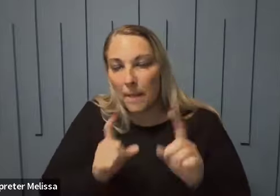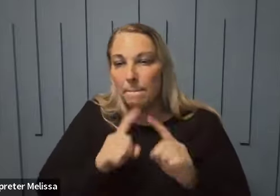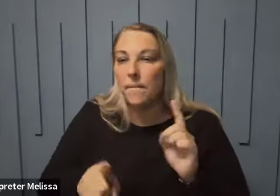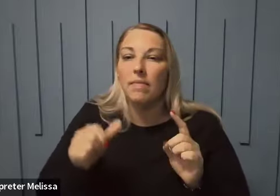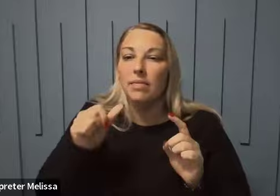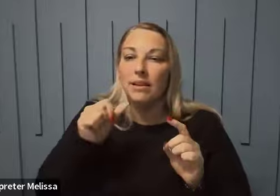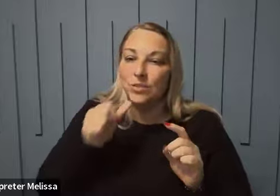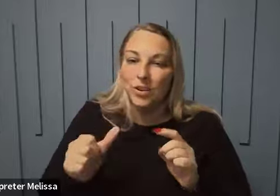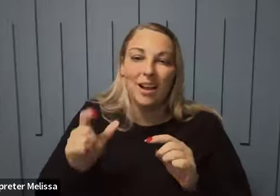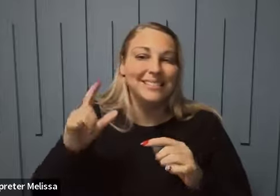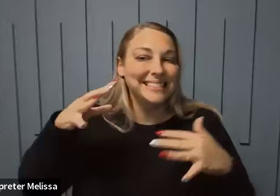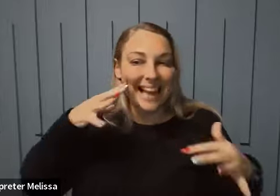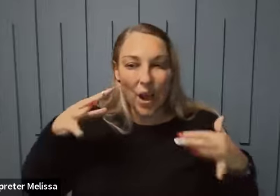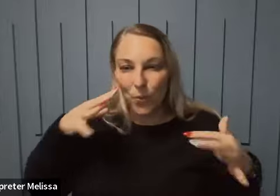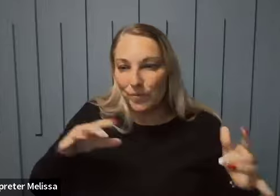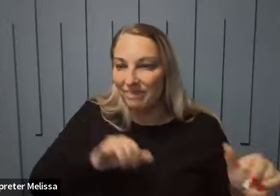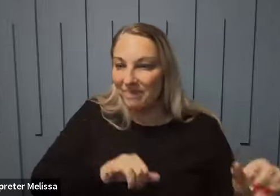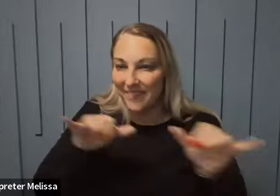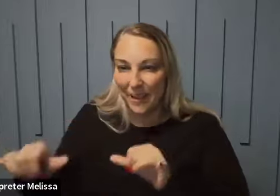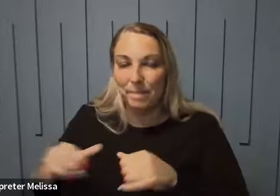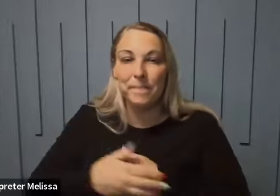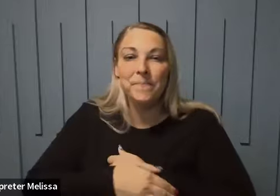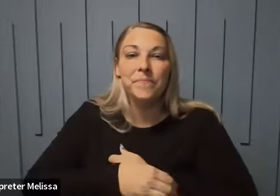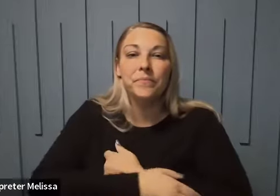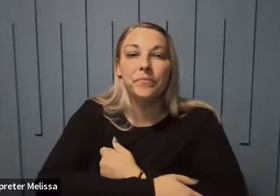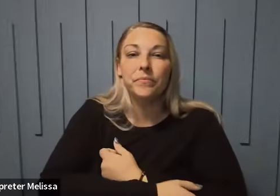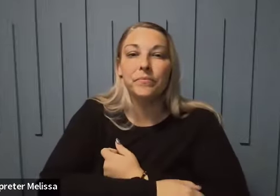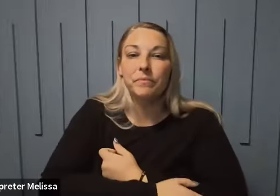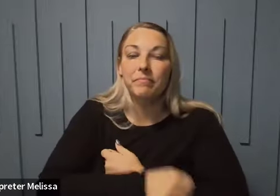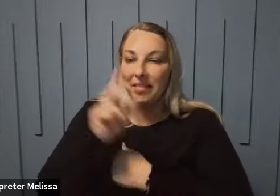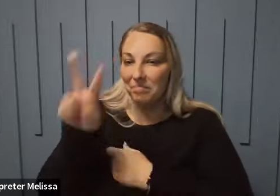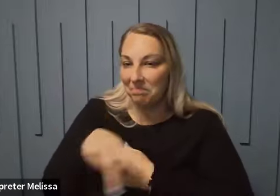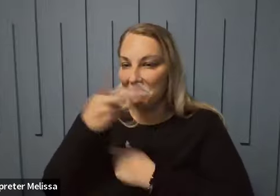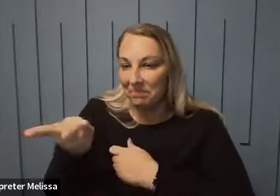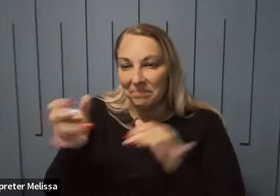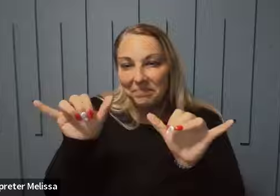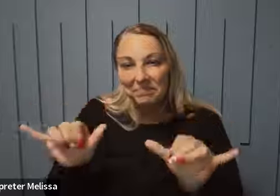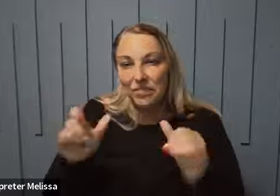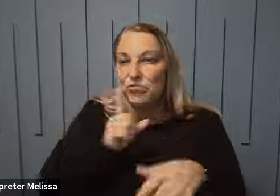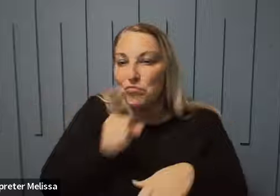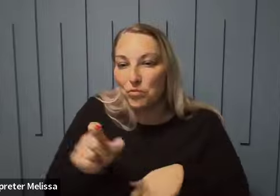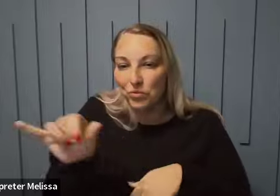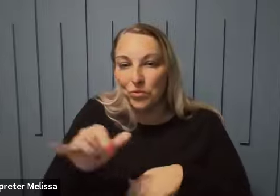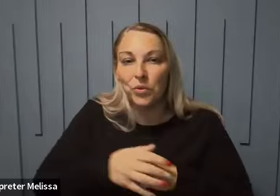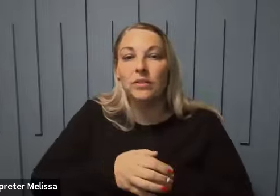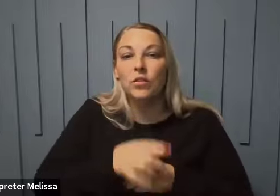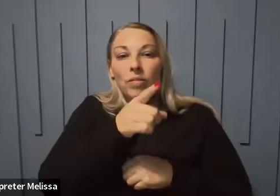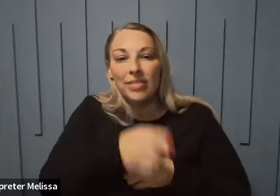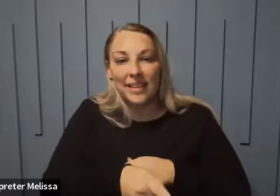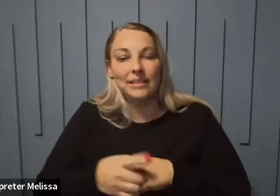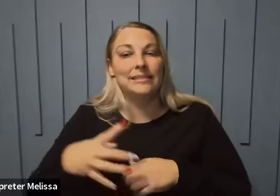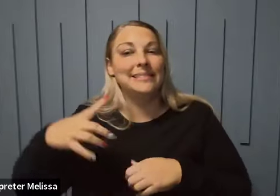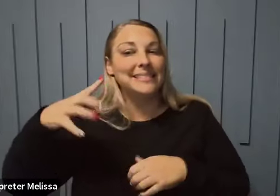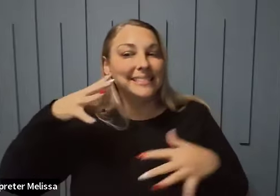rhymes. Also, phonetic rhymes do not equal sight rhymes. So these all do sound the same, but they're spelled